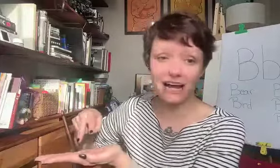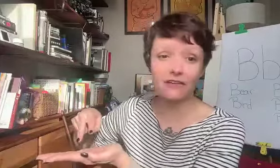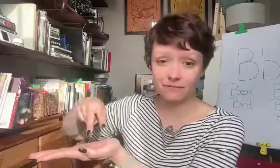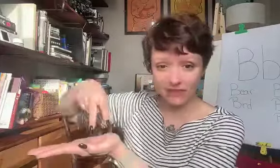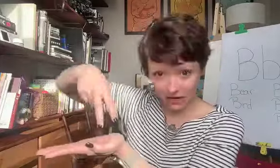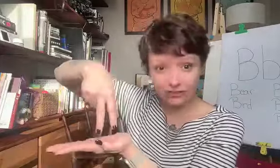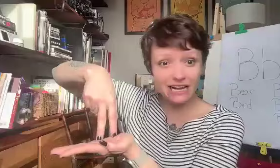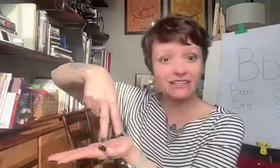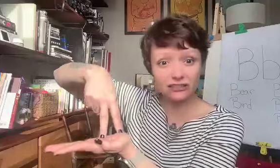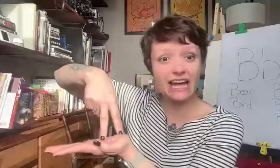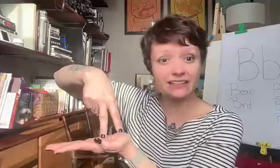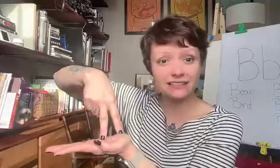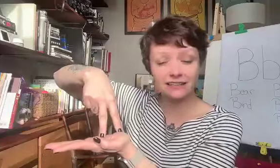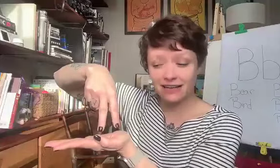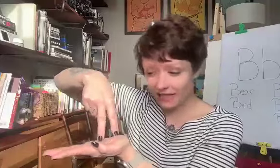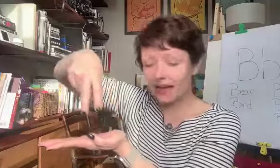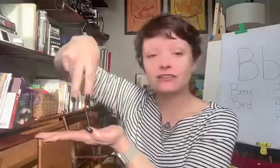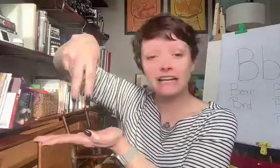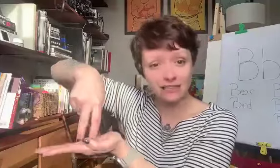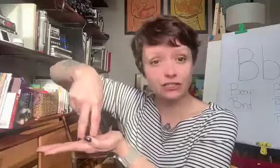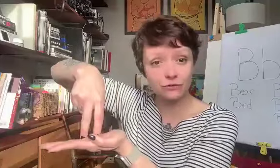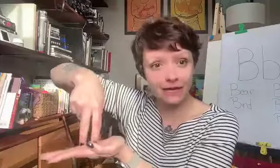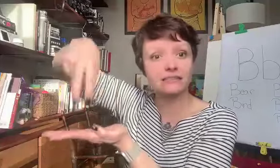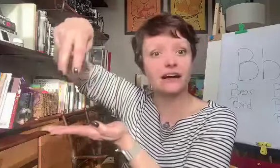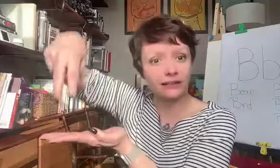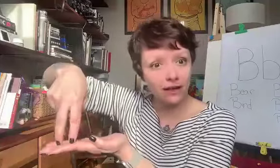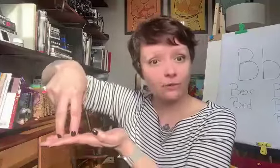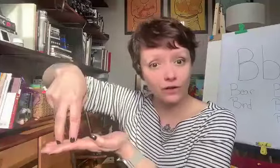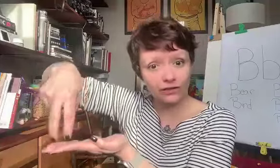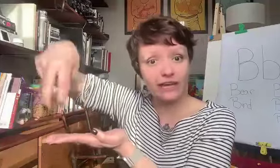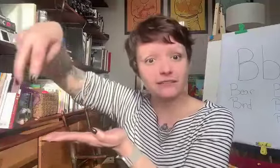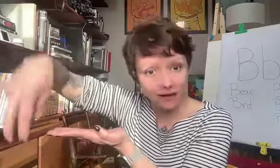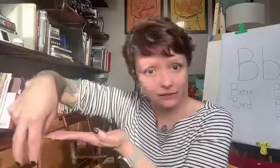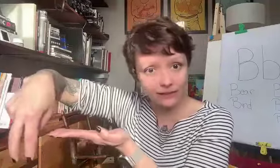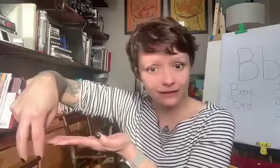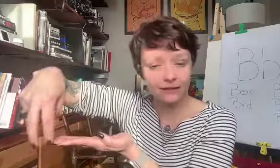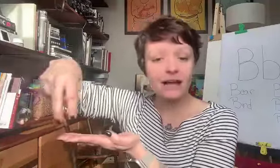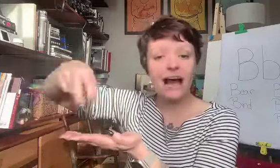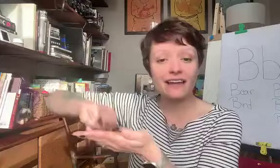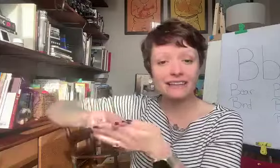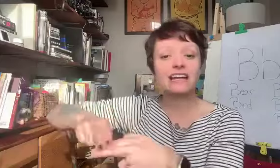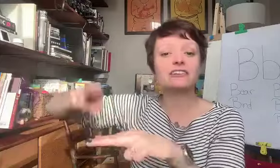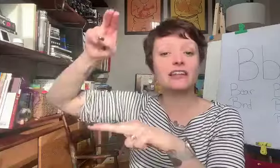tell them. They understand these are legs and they understand to do exactly what your legs are doing. And then at the end, you can tell them to